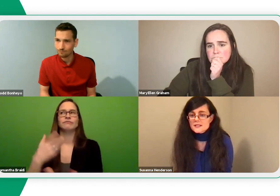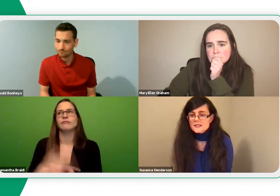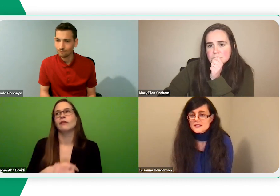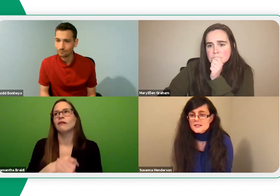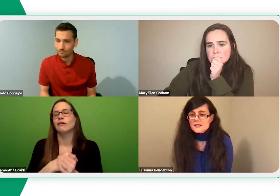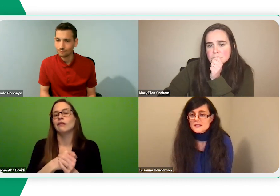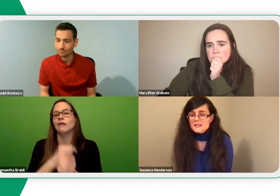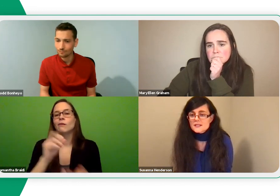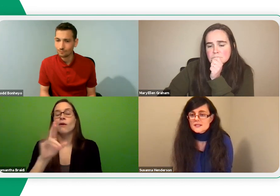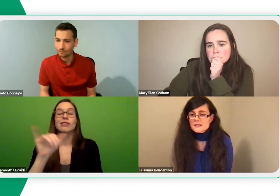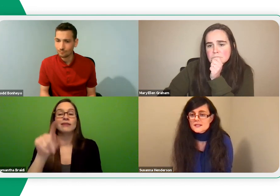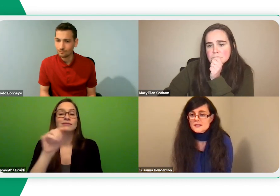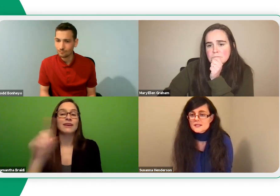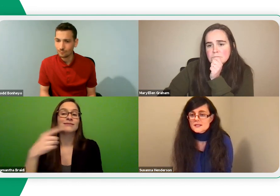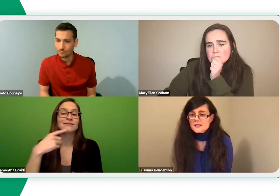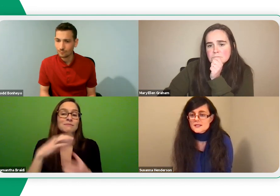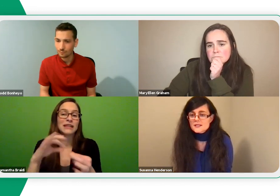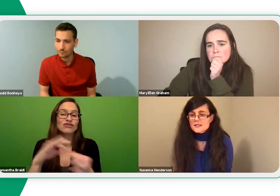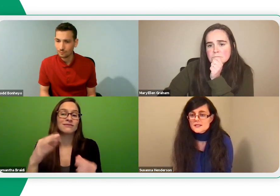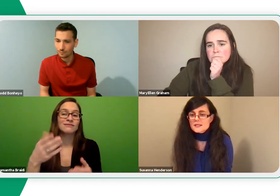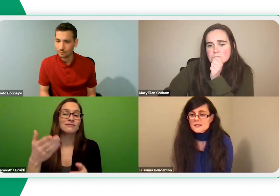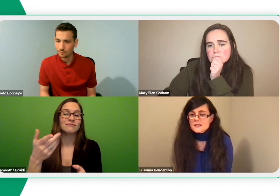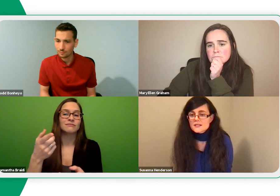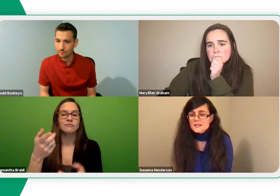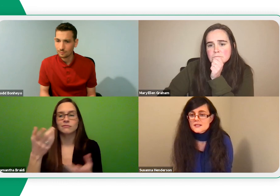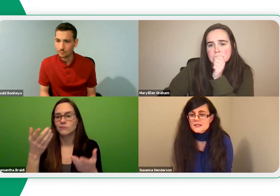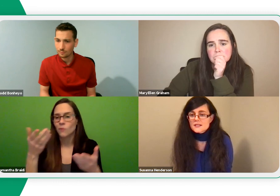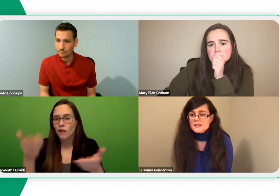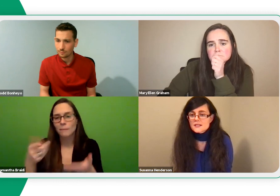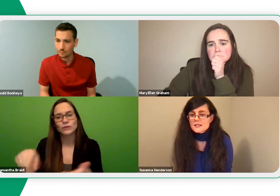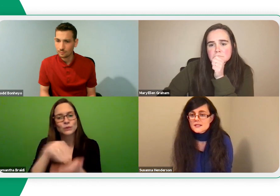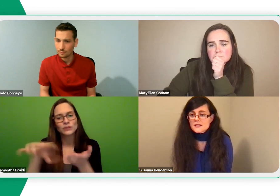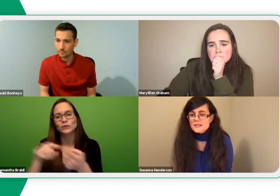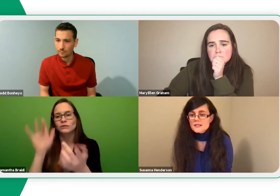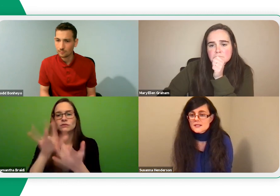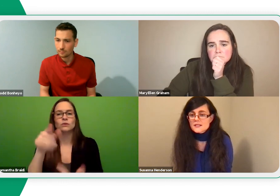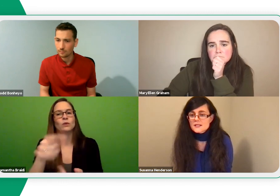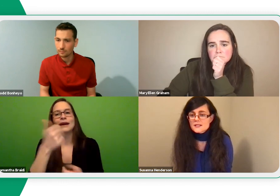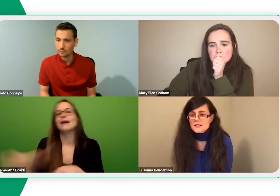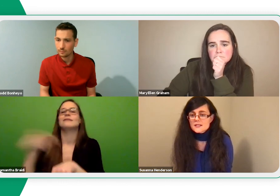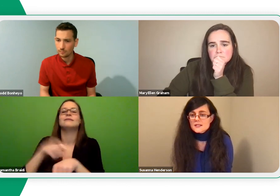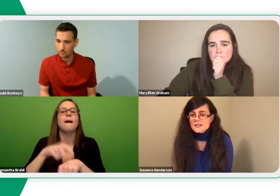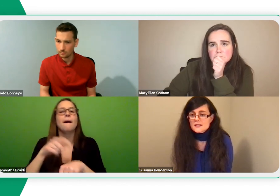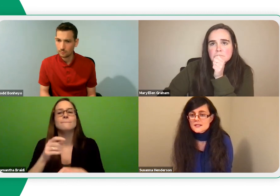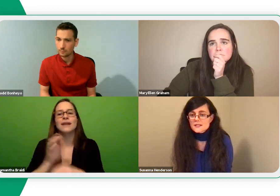don't know that particular word. Maybe if they make a note of it, they could use the resources to find out what it meant.